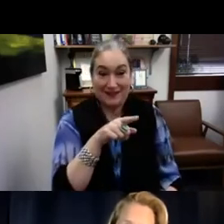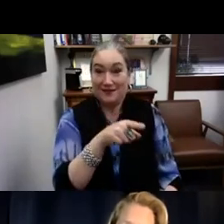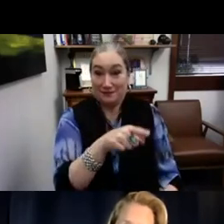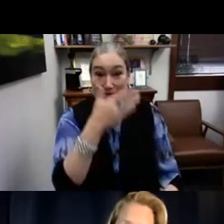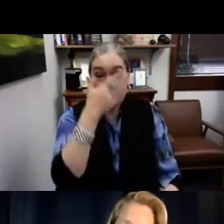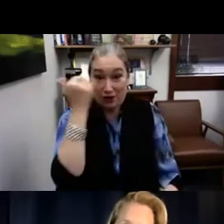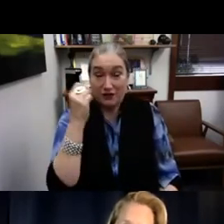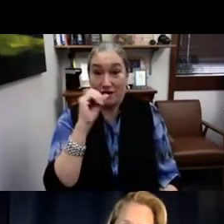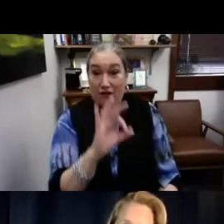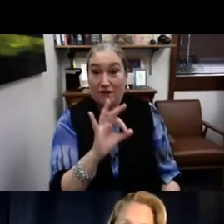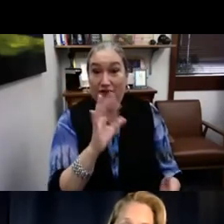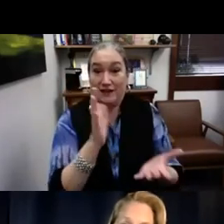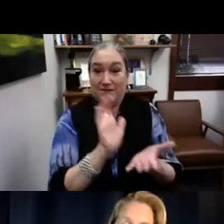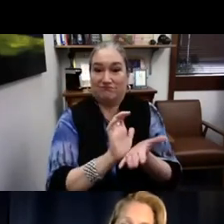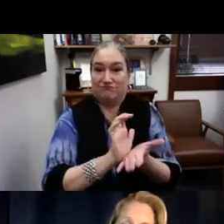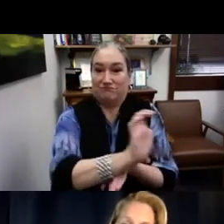had mentioned before.